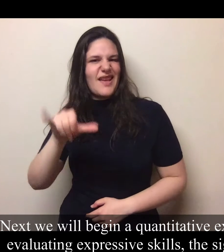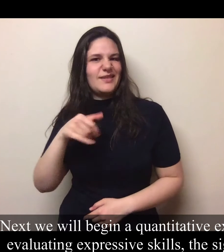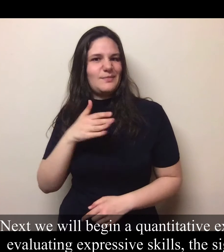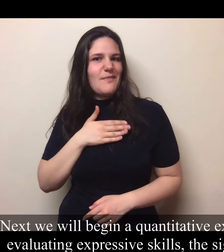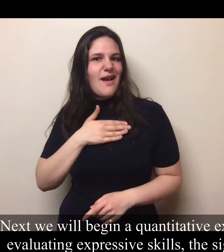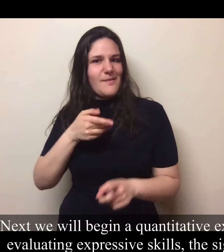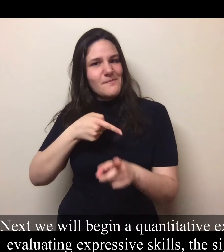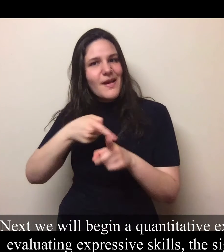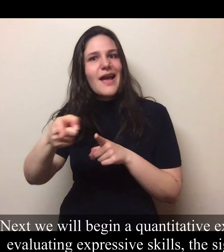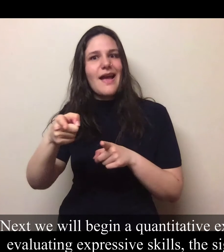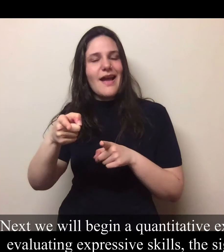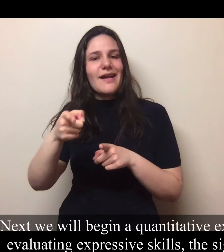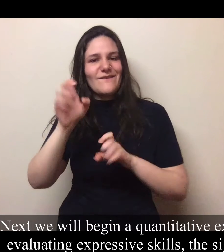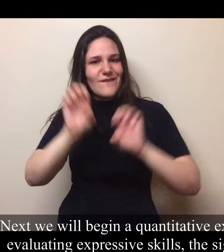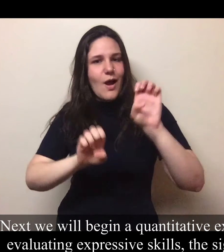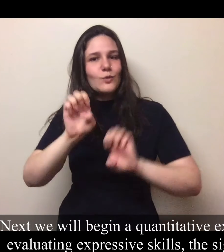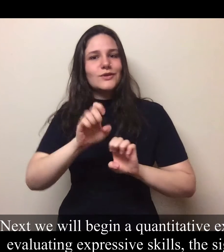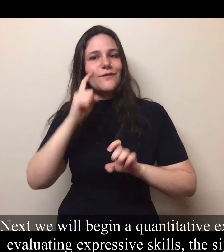interview.